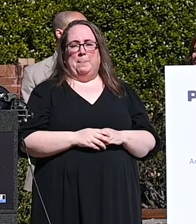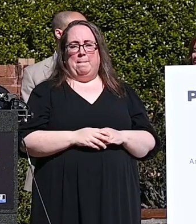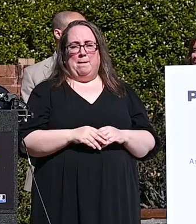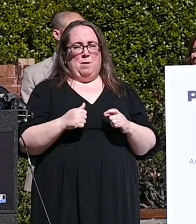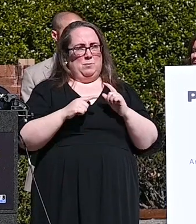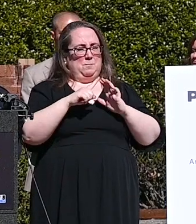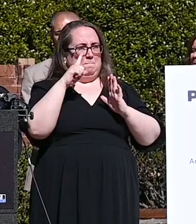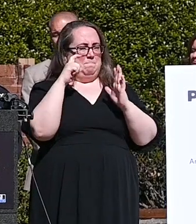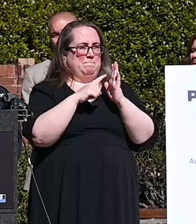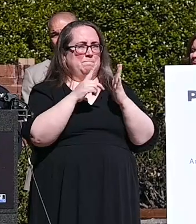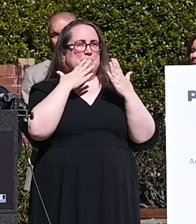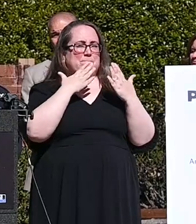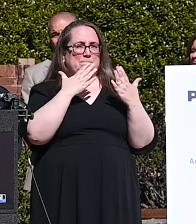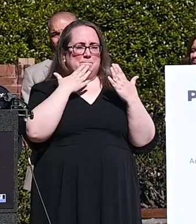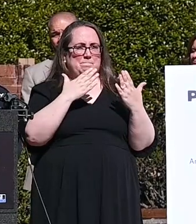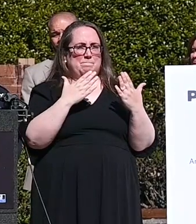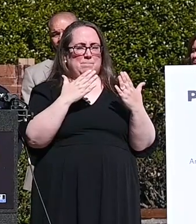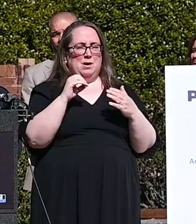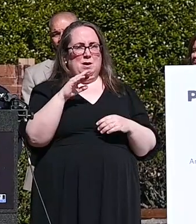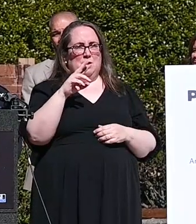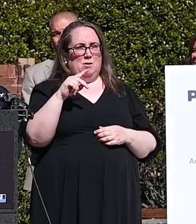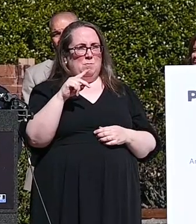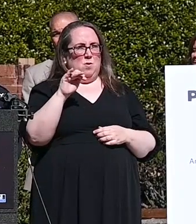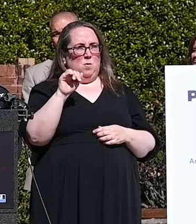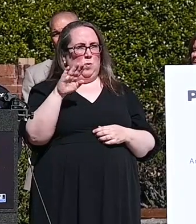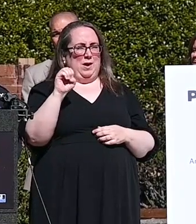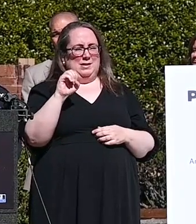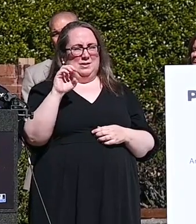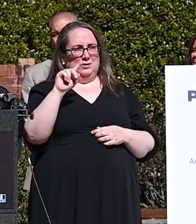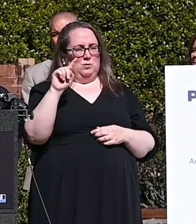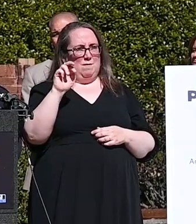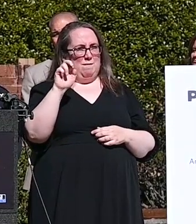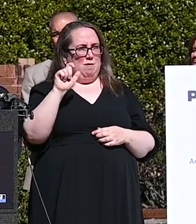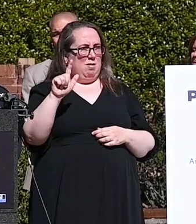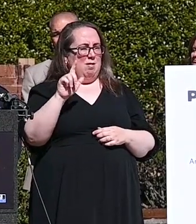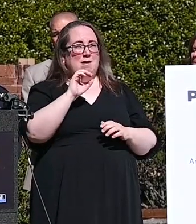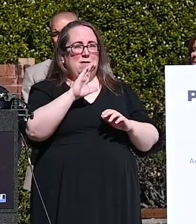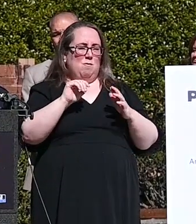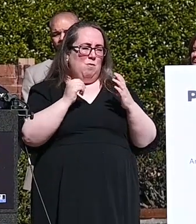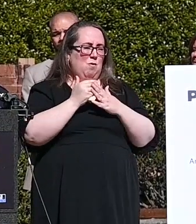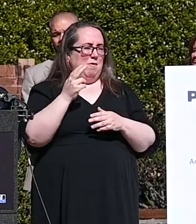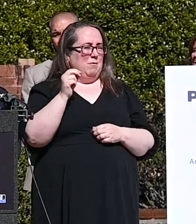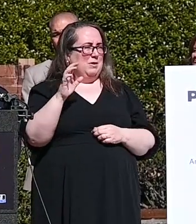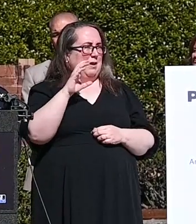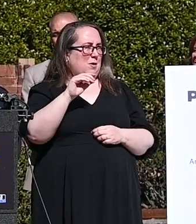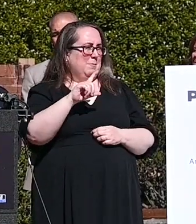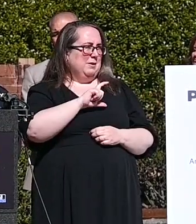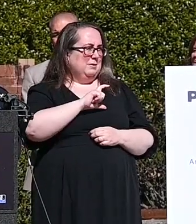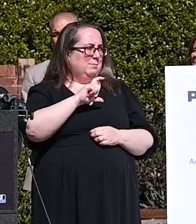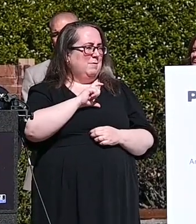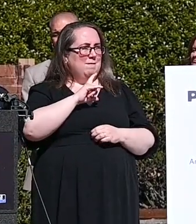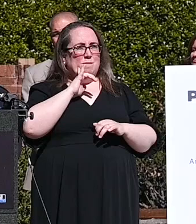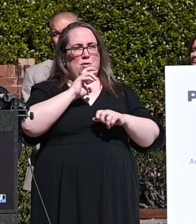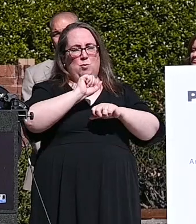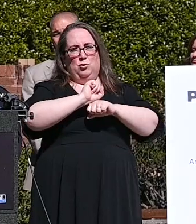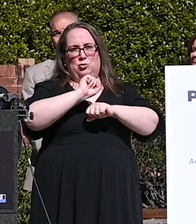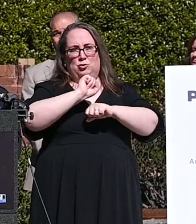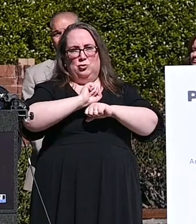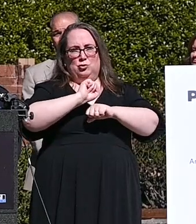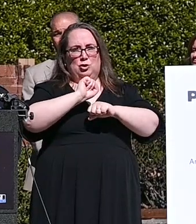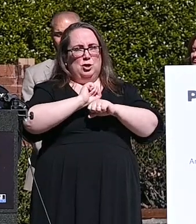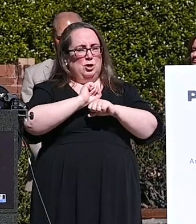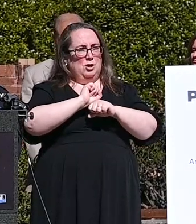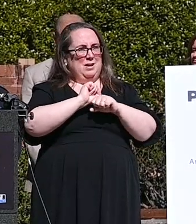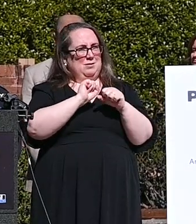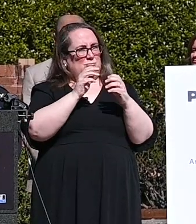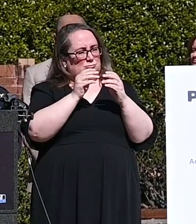to recognize and thank Corporal Wade Zufall and our entire Howard County Police Department for their dedication in